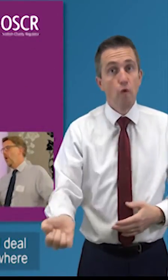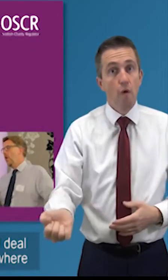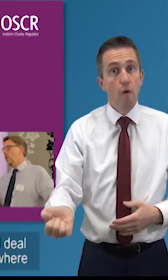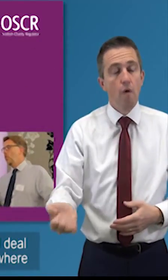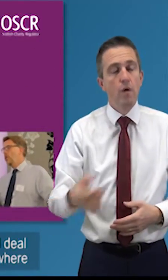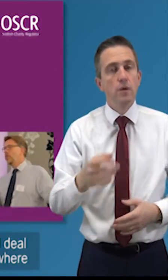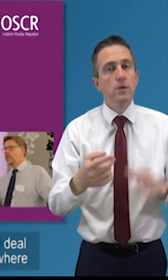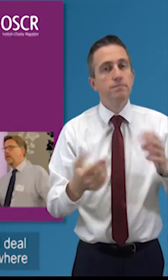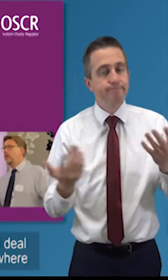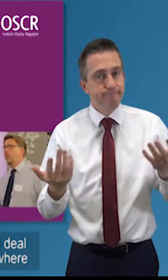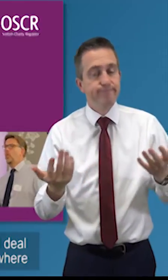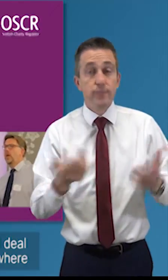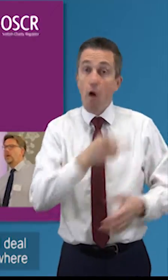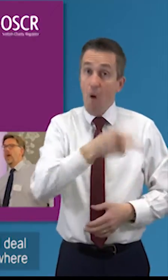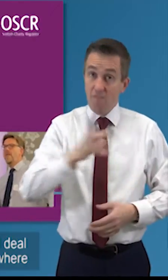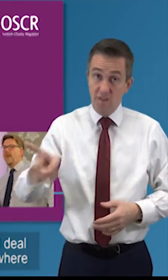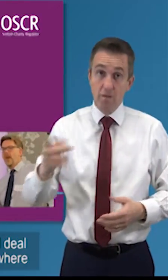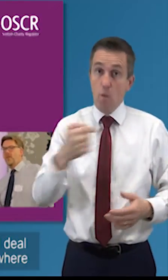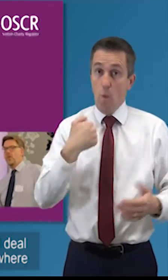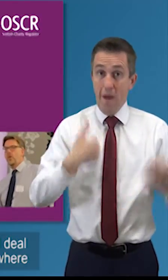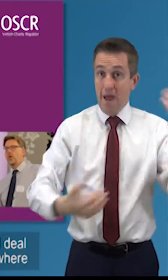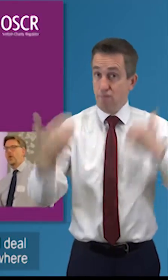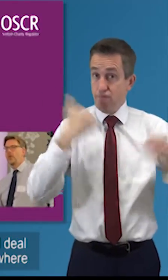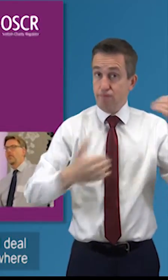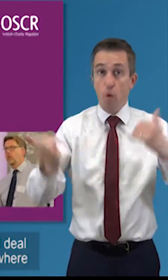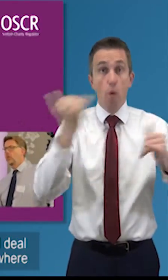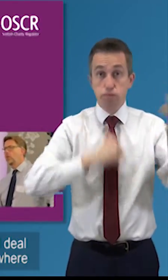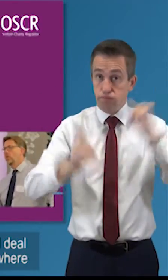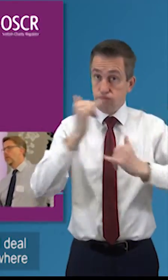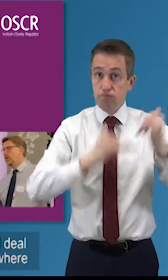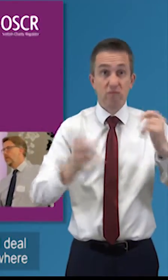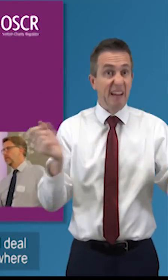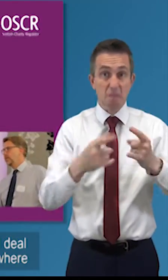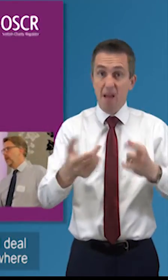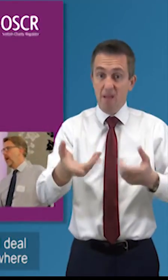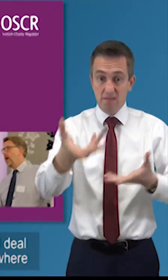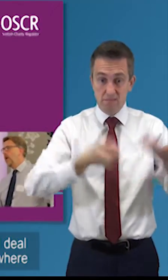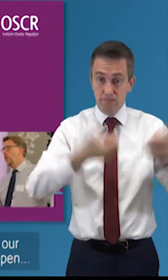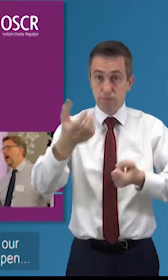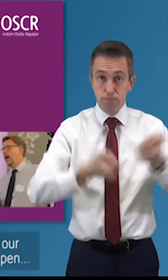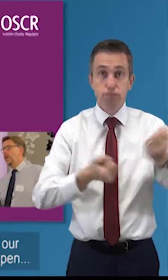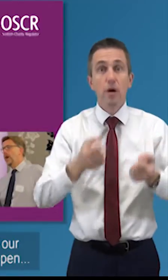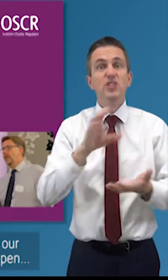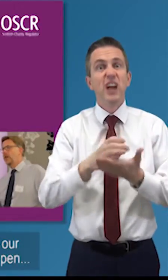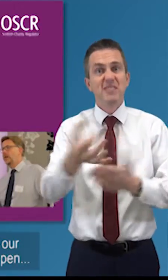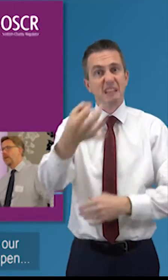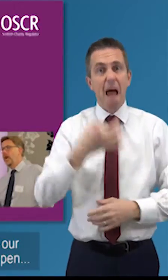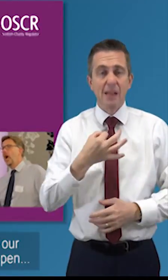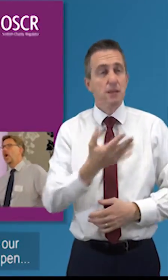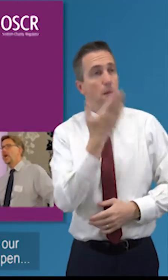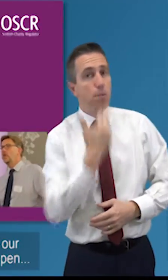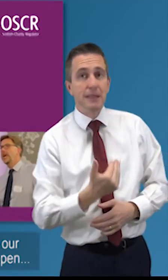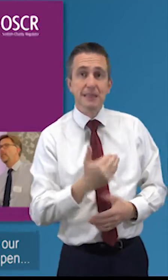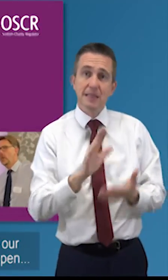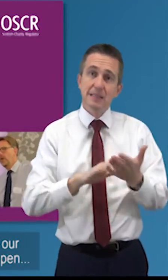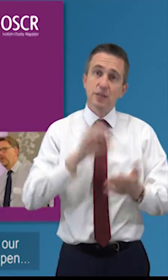um we will deal with a fair few phone calls and emails every year where we have charities saying